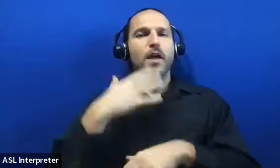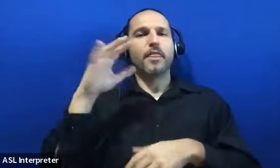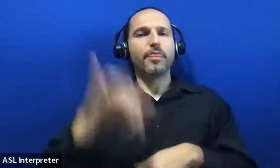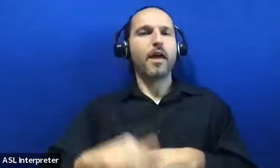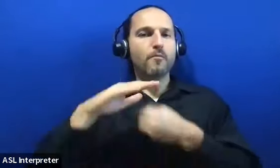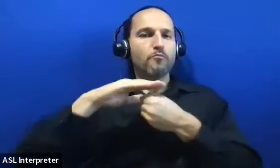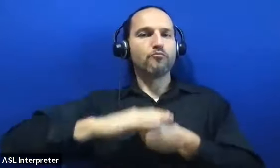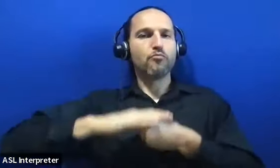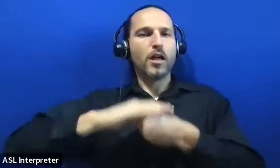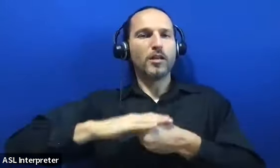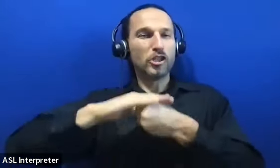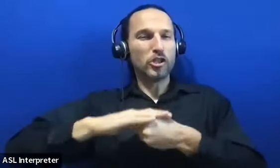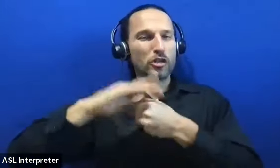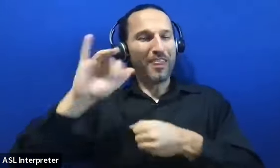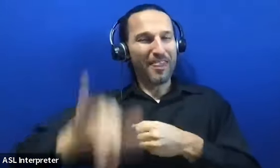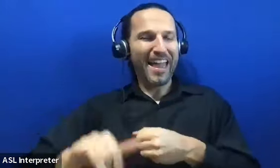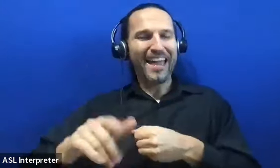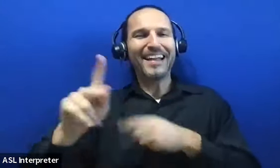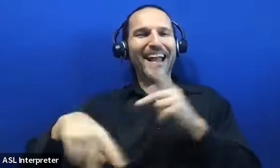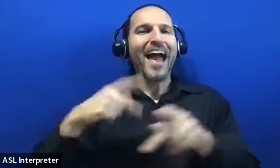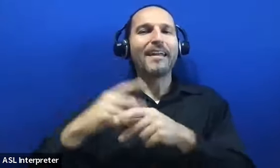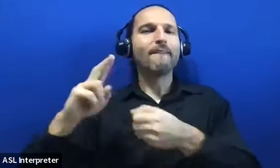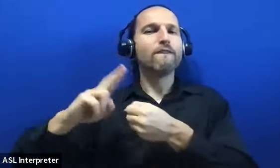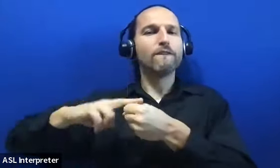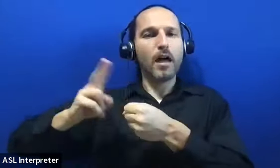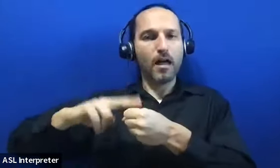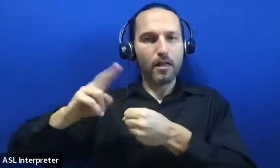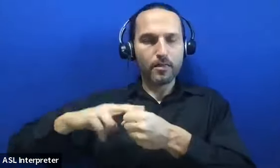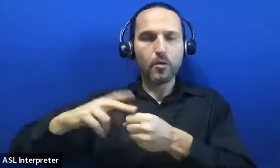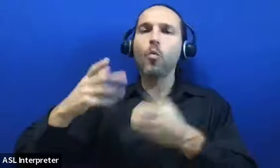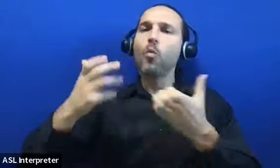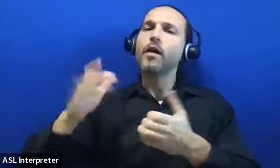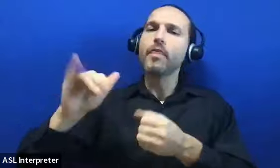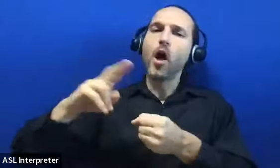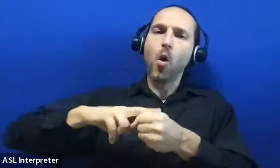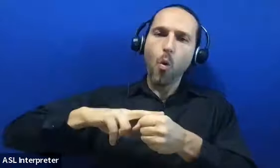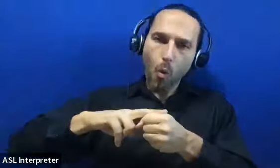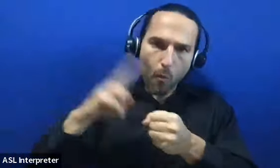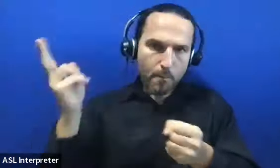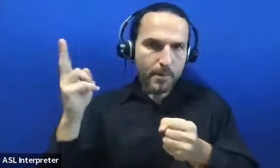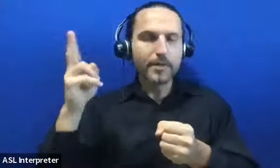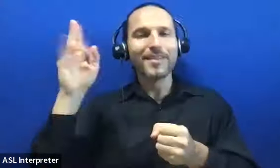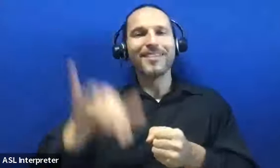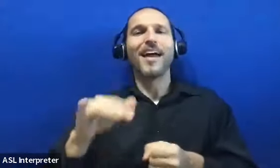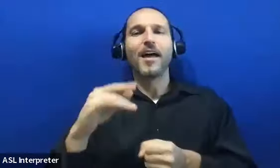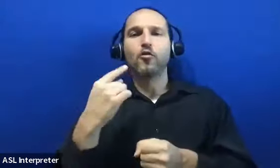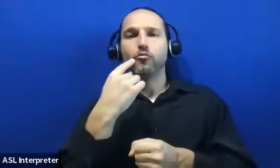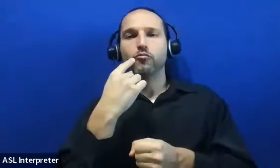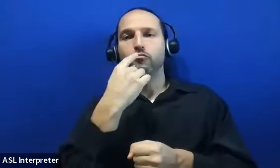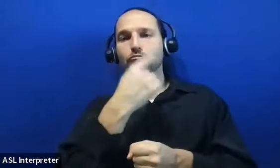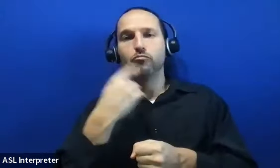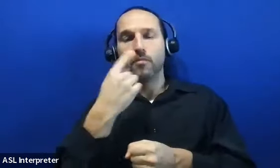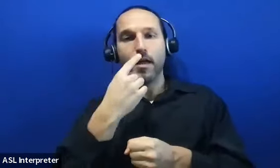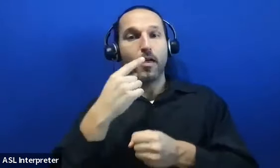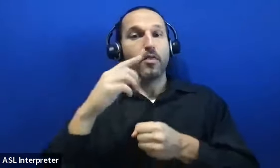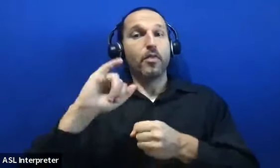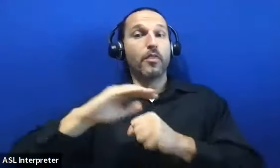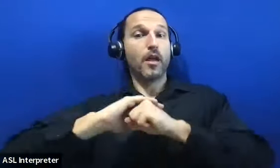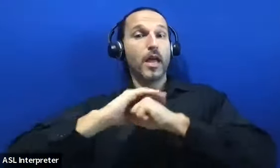from valves. We are creating an open valve in the roof of the mouth, and now the